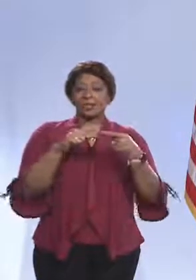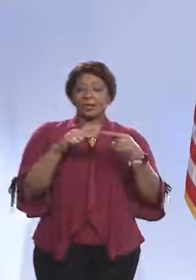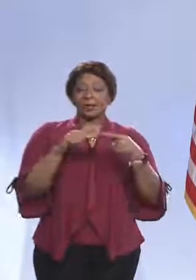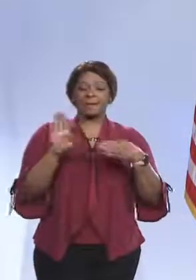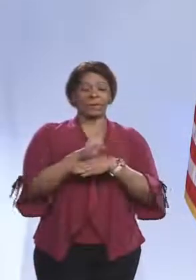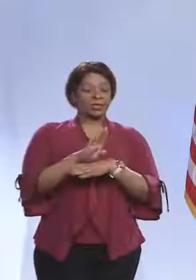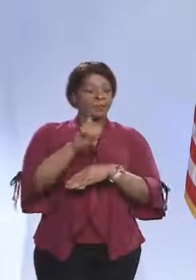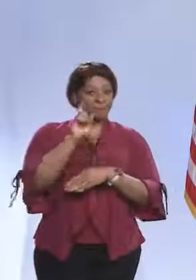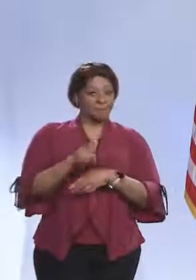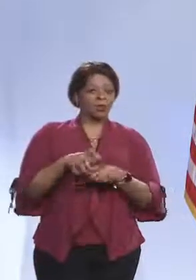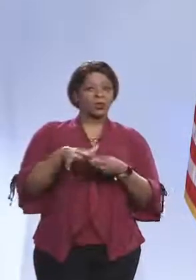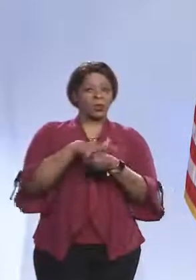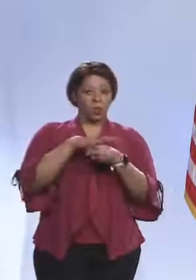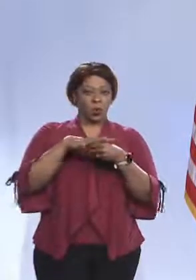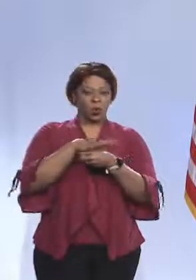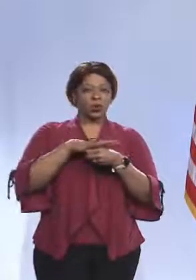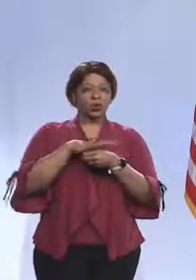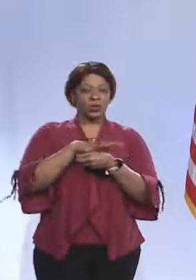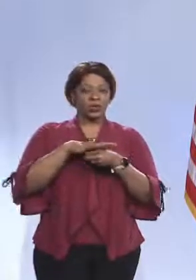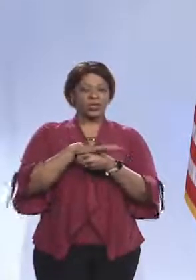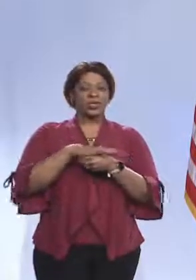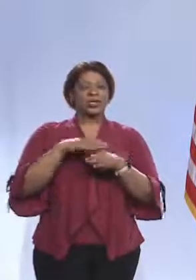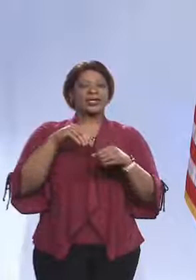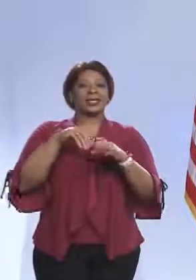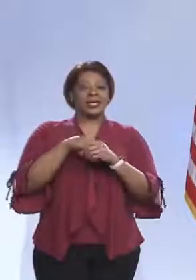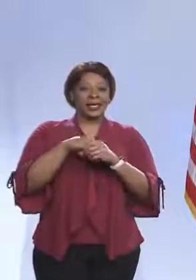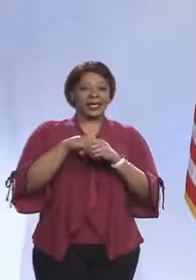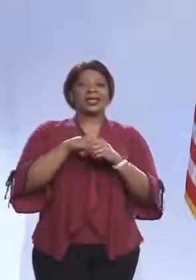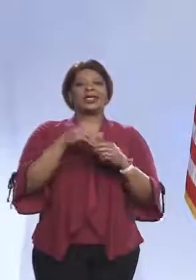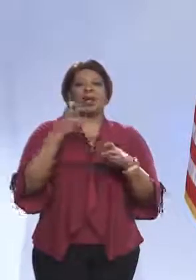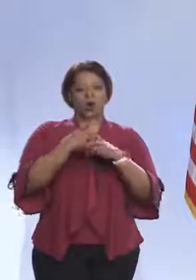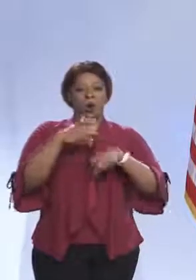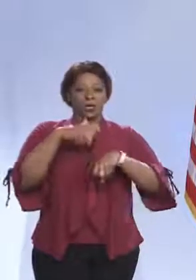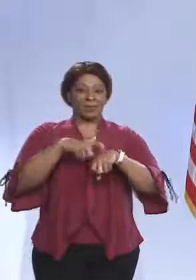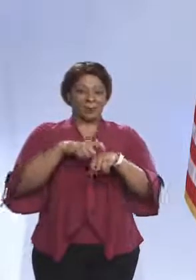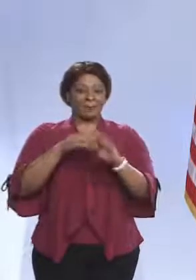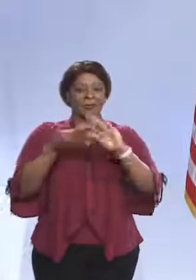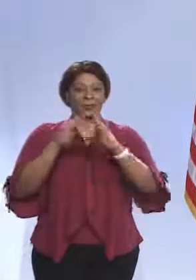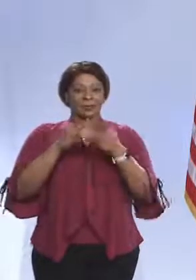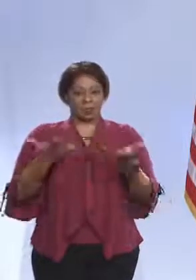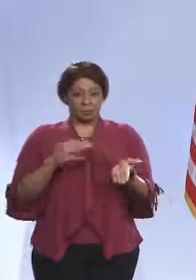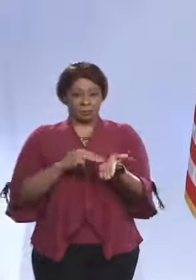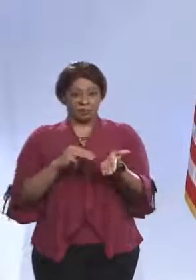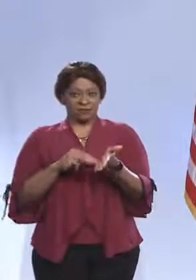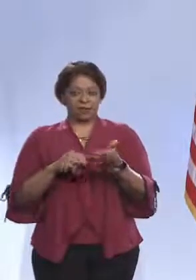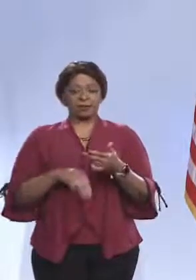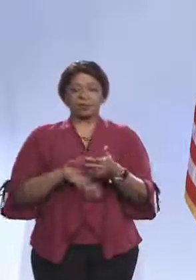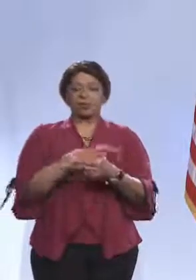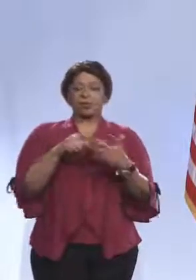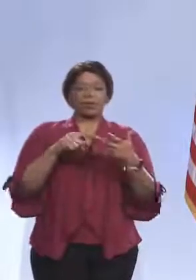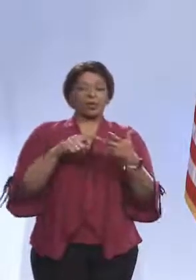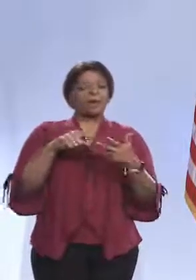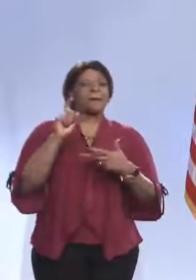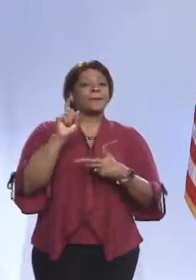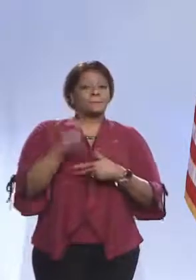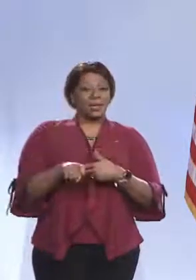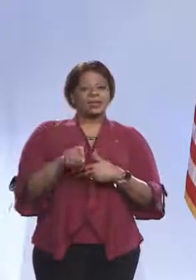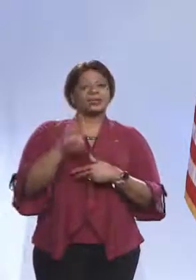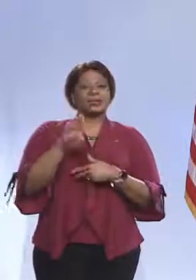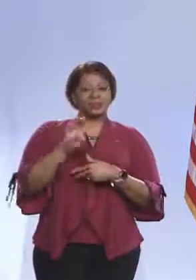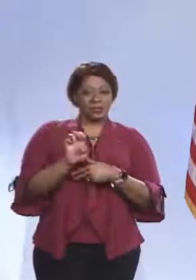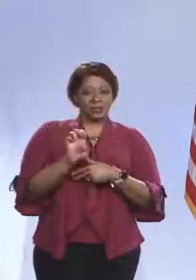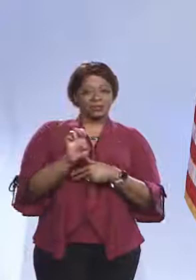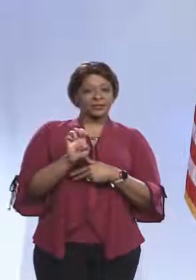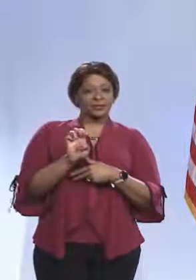business must be located within a distressed community in Memphis. And number 3, it must be